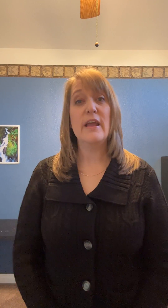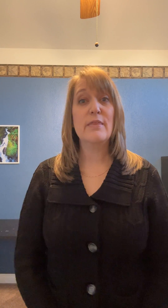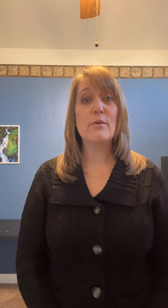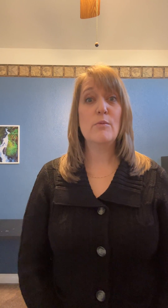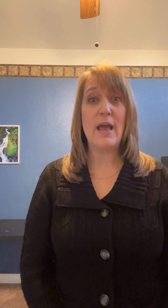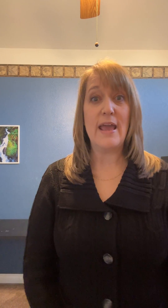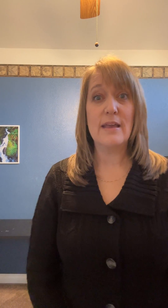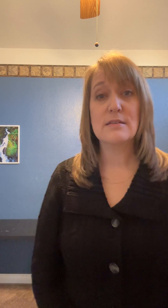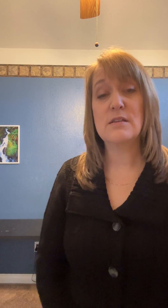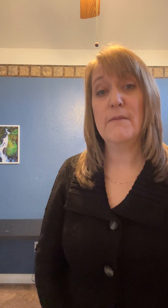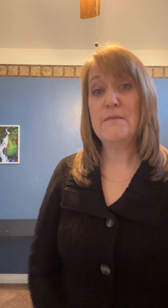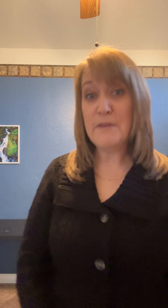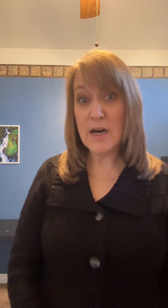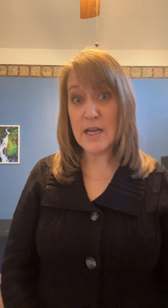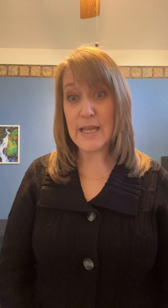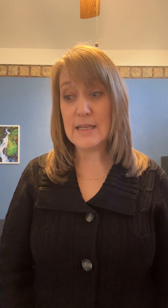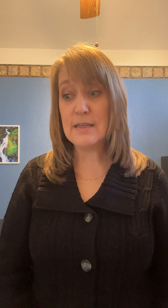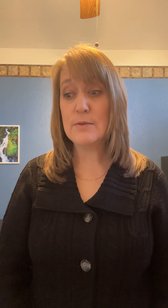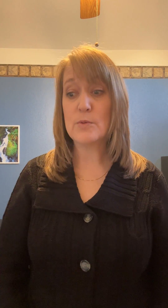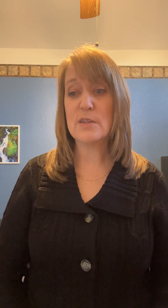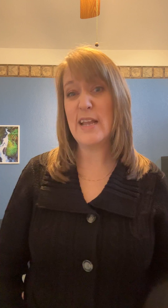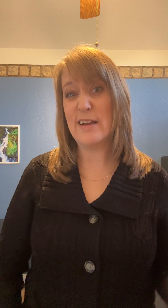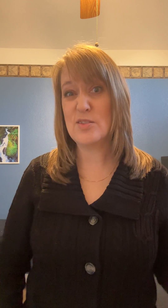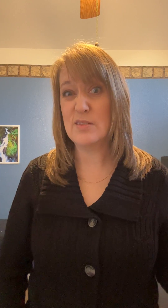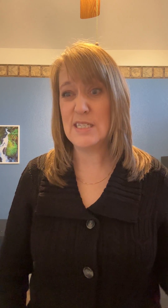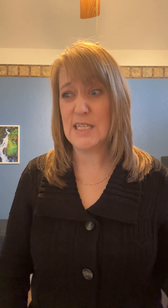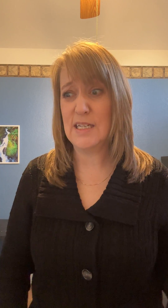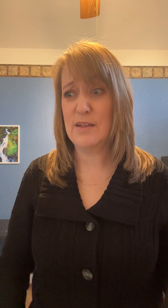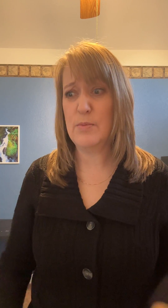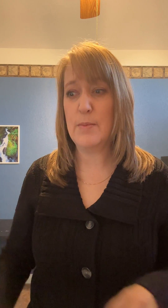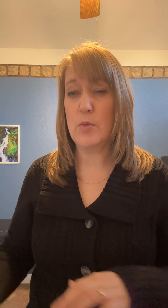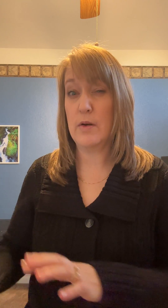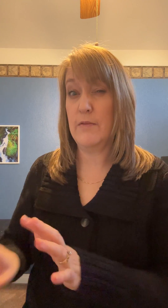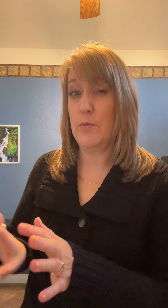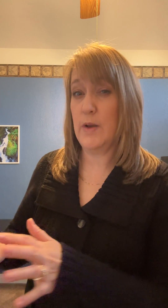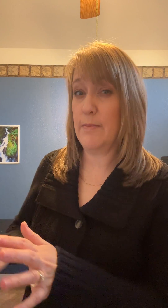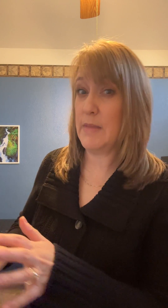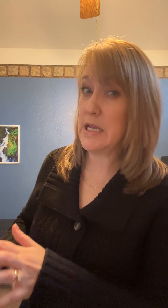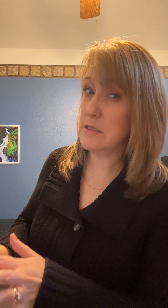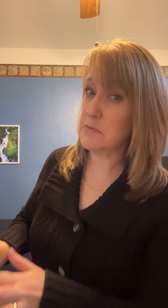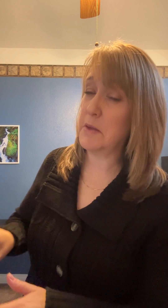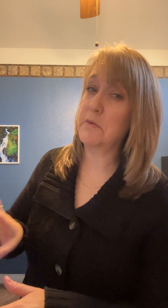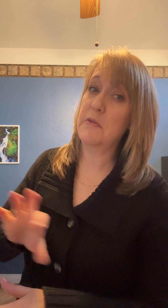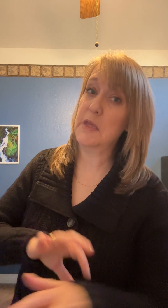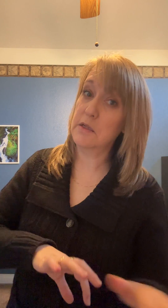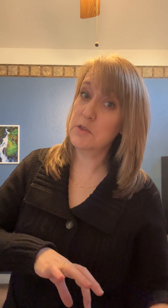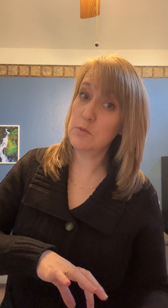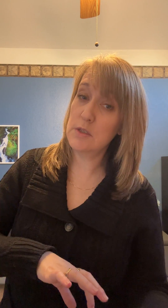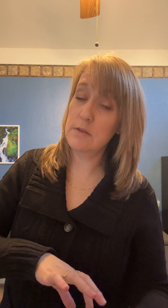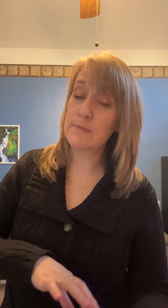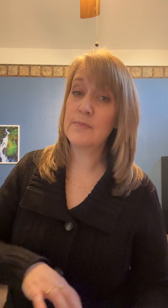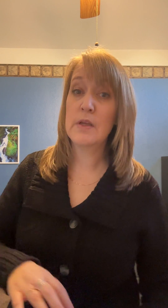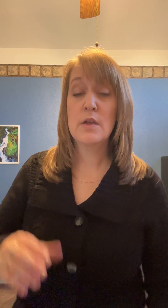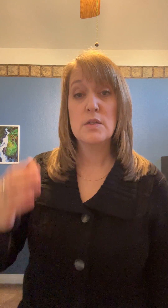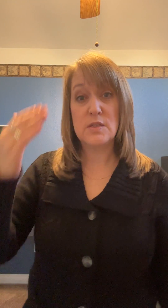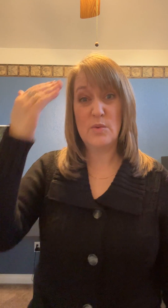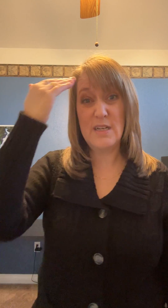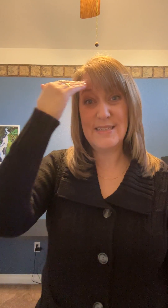the way. So find, we're going to actually sign a little bit more of what it means rather than the English word. So we're going to